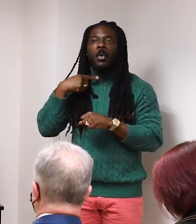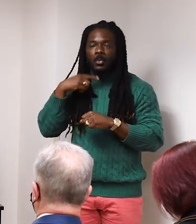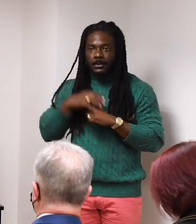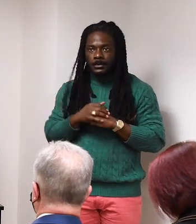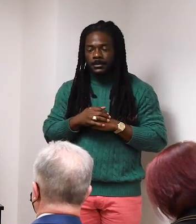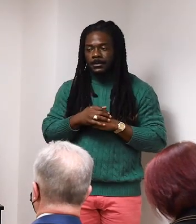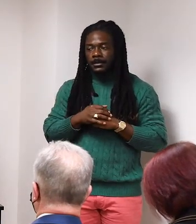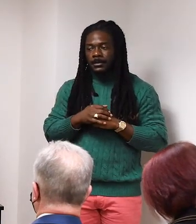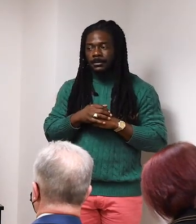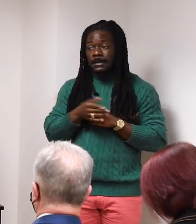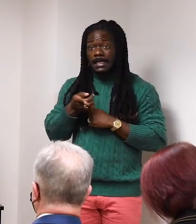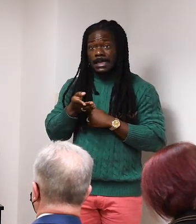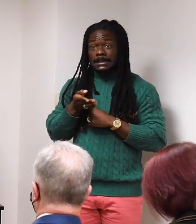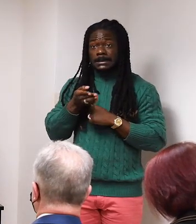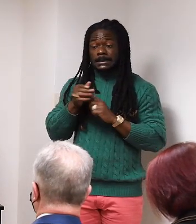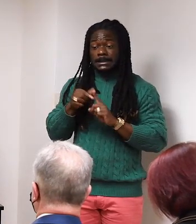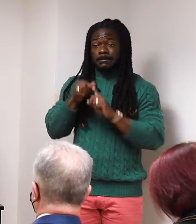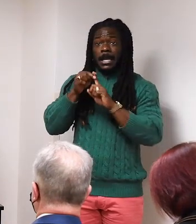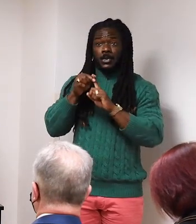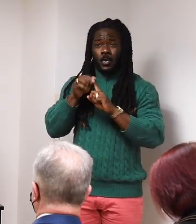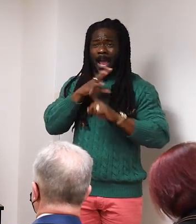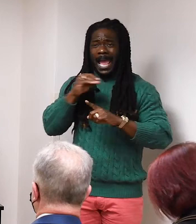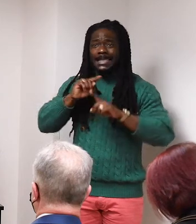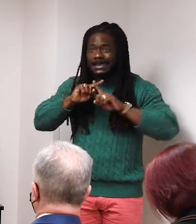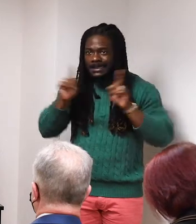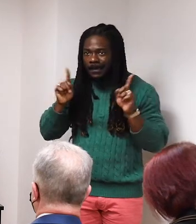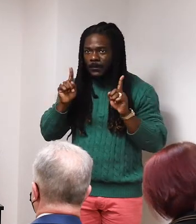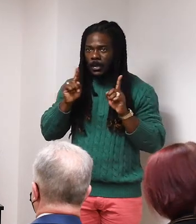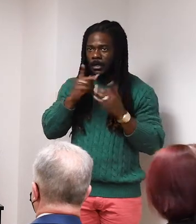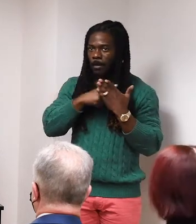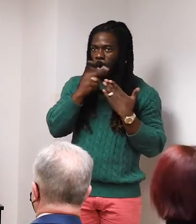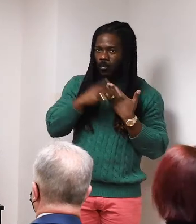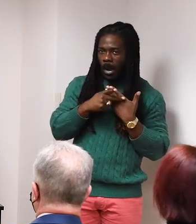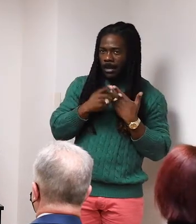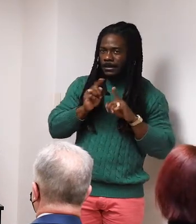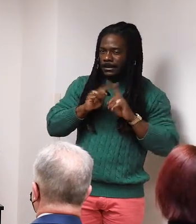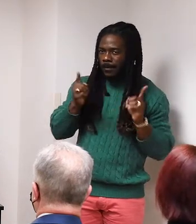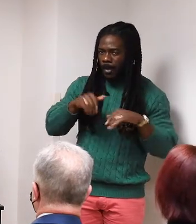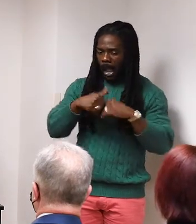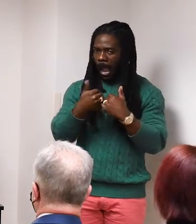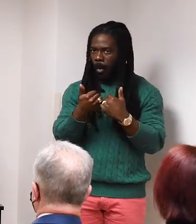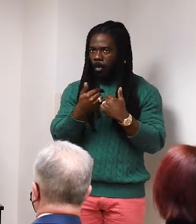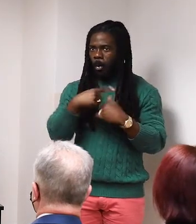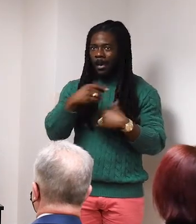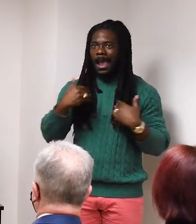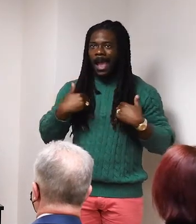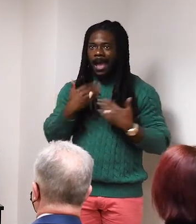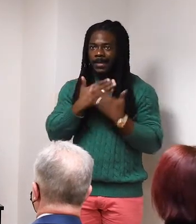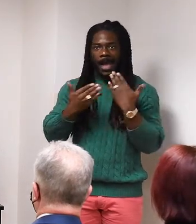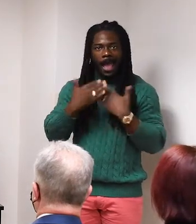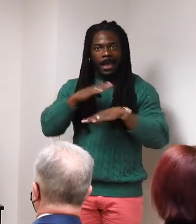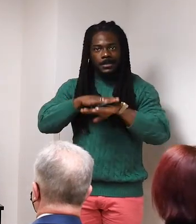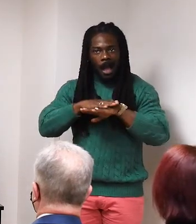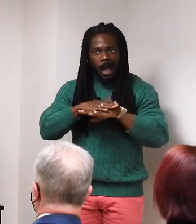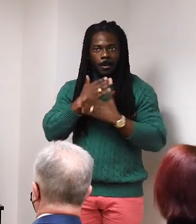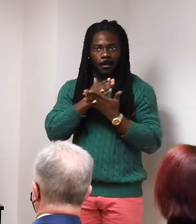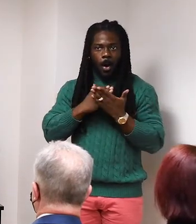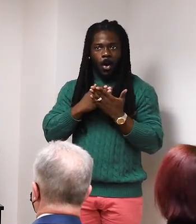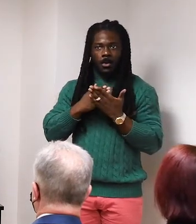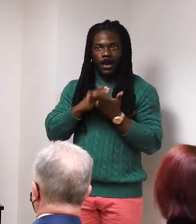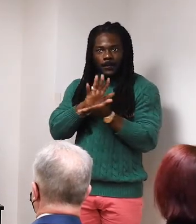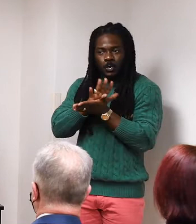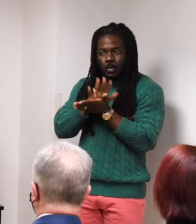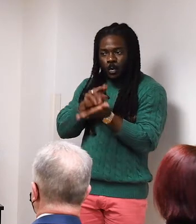And what makes this unique and different from other telemedicine visits is that we have the hands-on component of the school